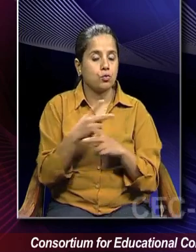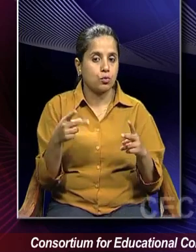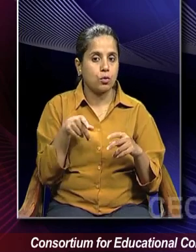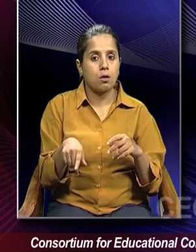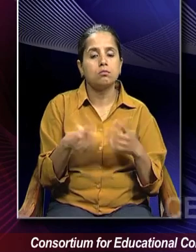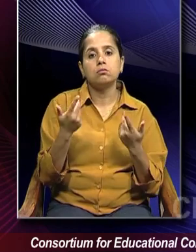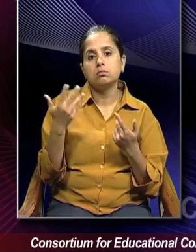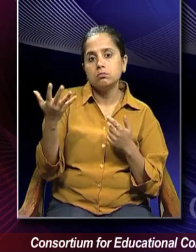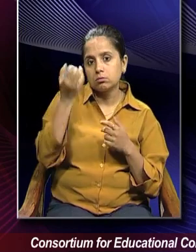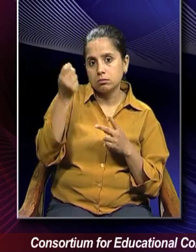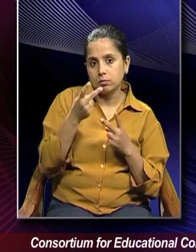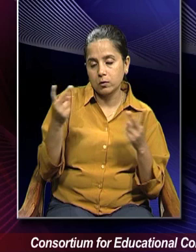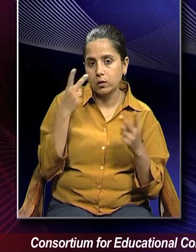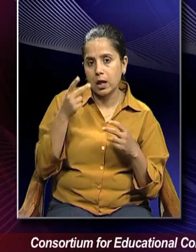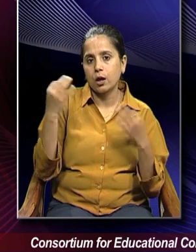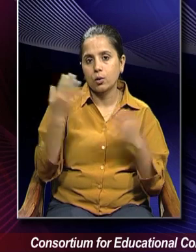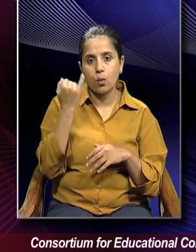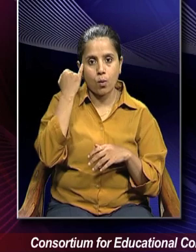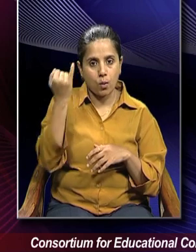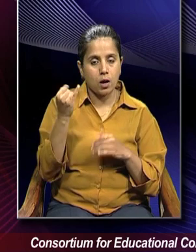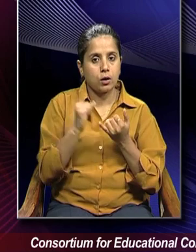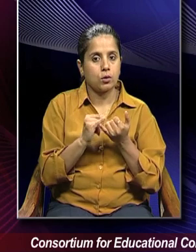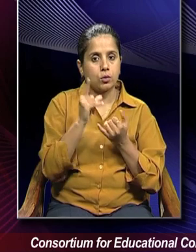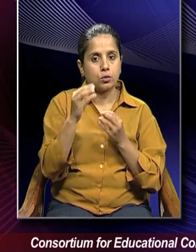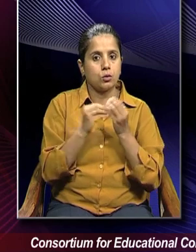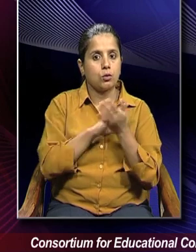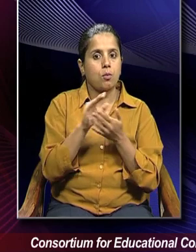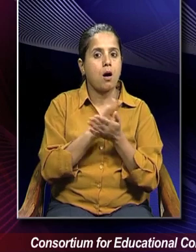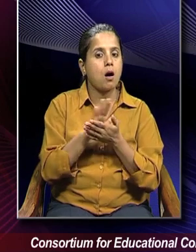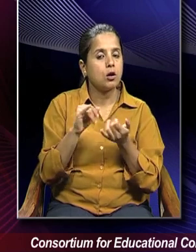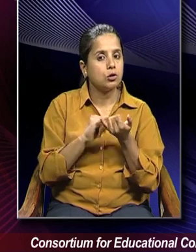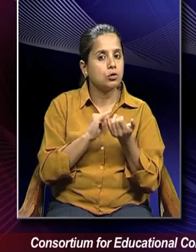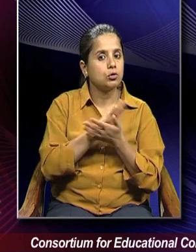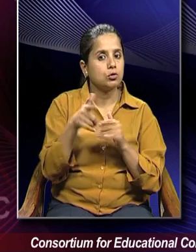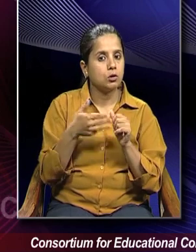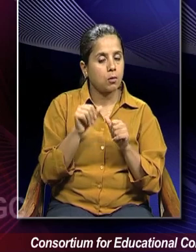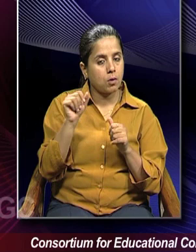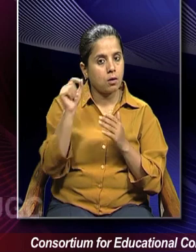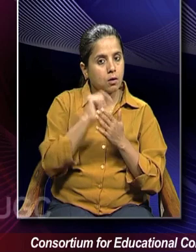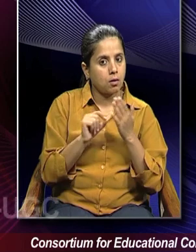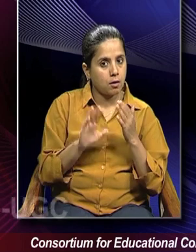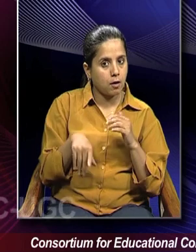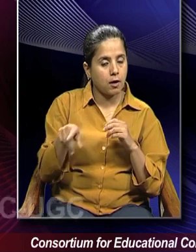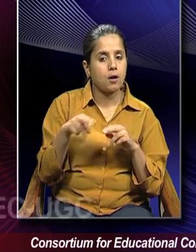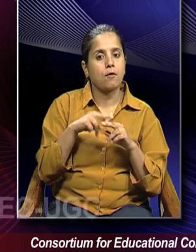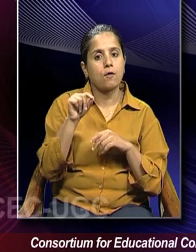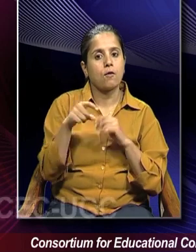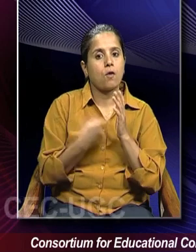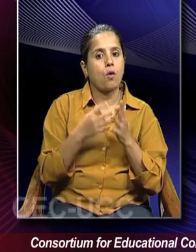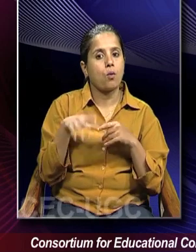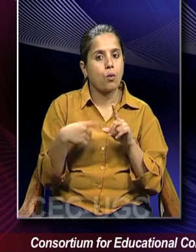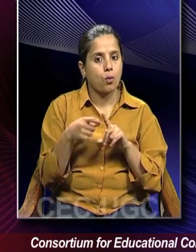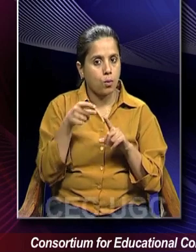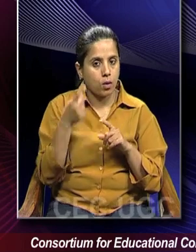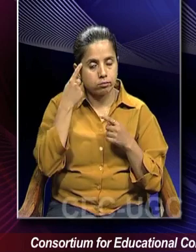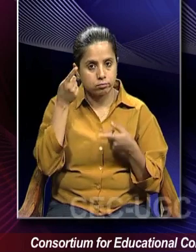author of this new idea, Dr. Subhash Sharma, who has written his article Forward Engineering for Strategic Gearing,